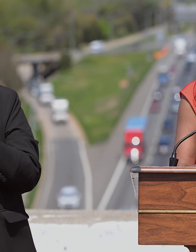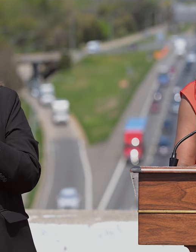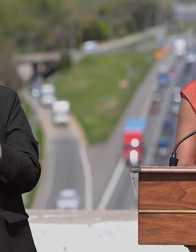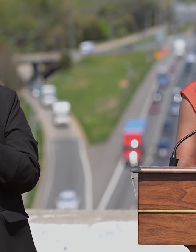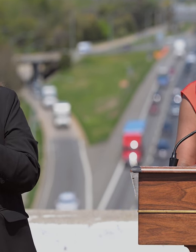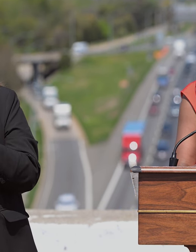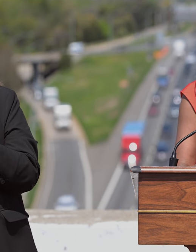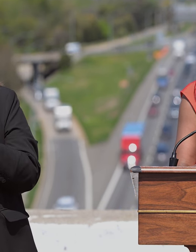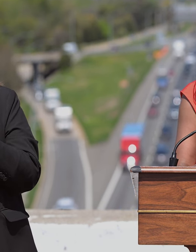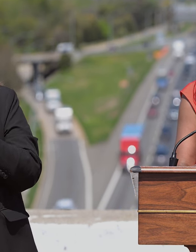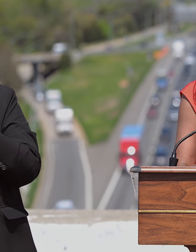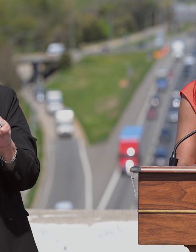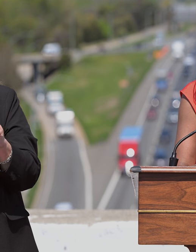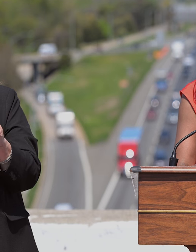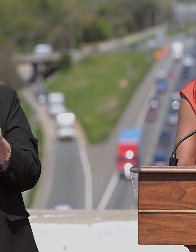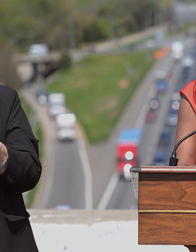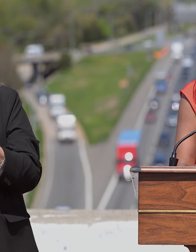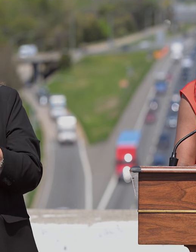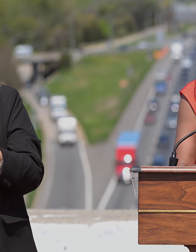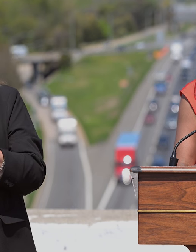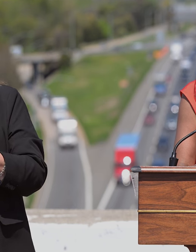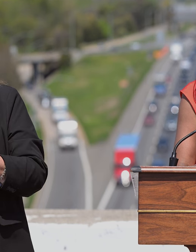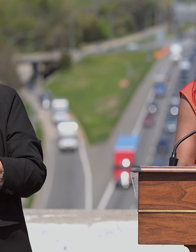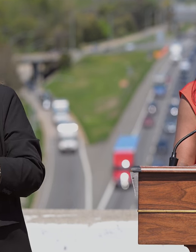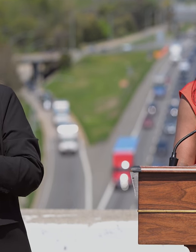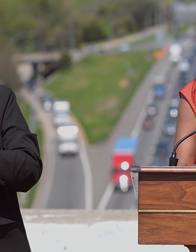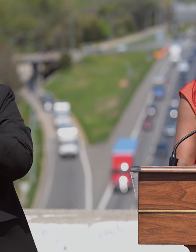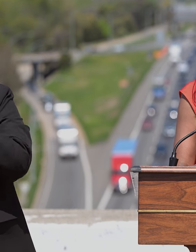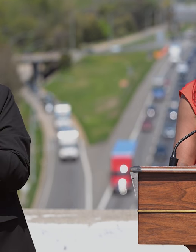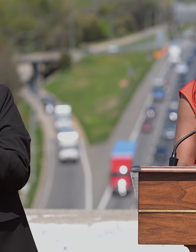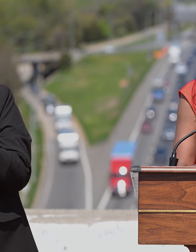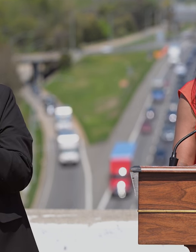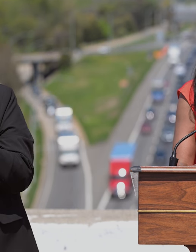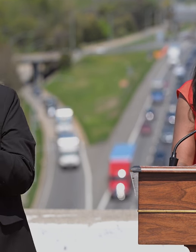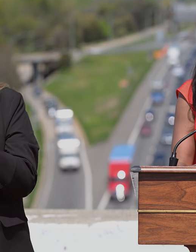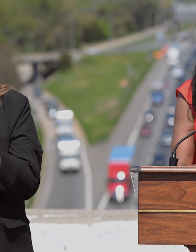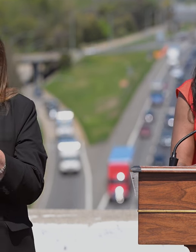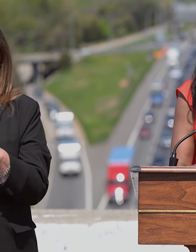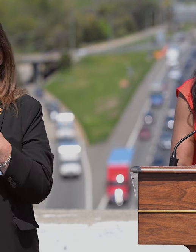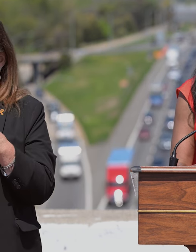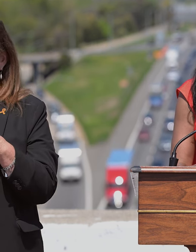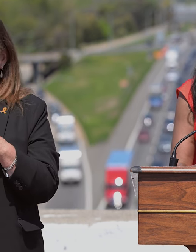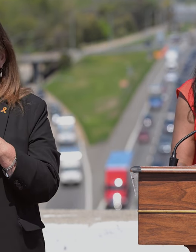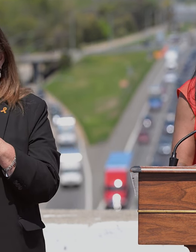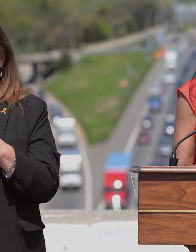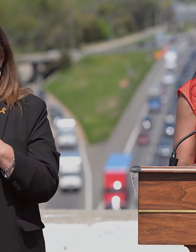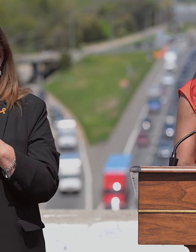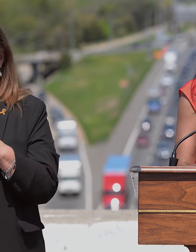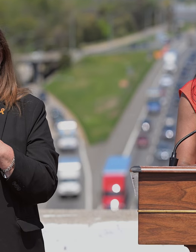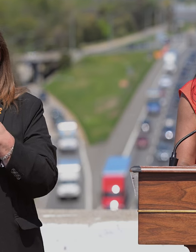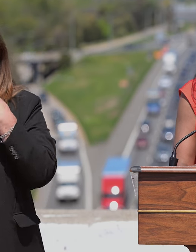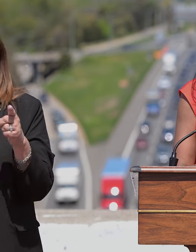the safety and well-being of one another. To underscore this, Governor Moore has proclaimed April 15th through